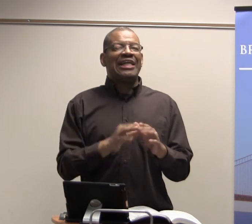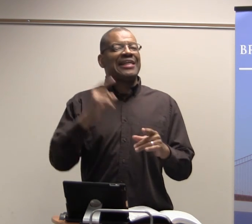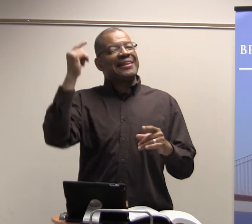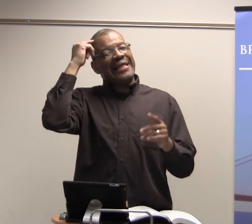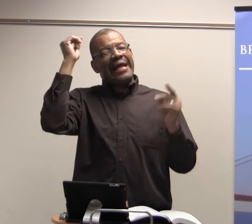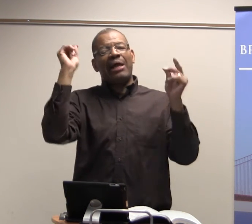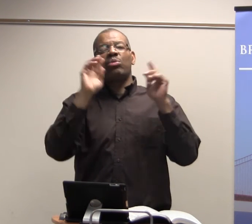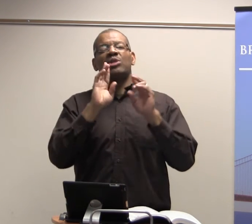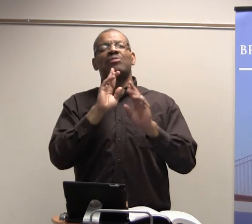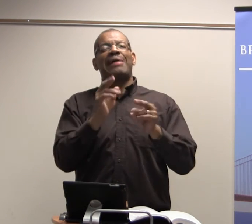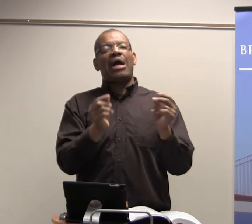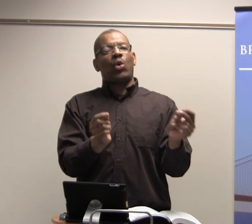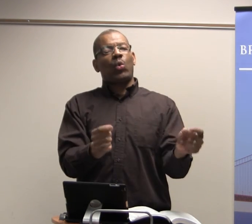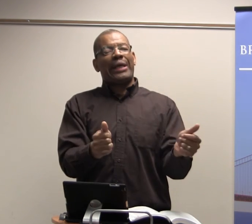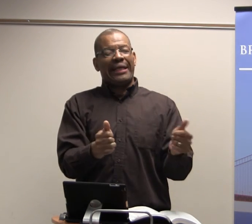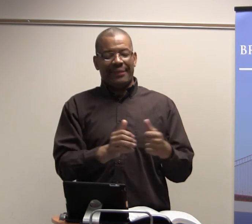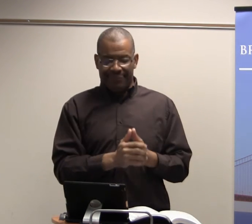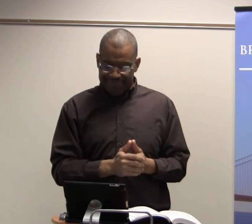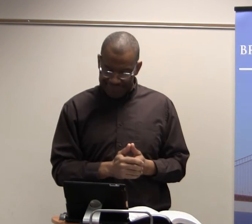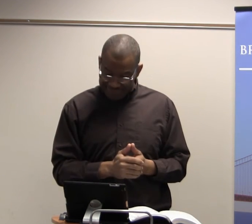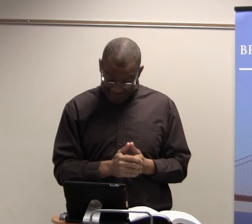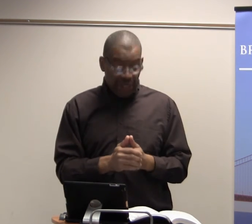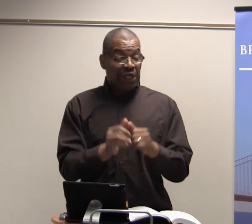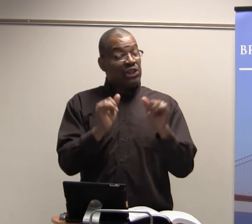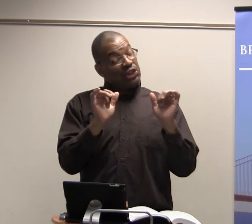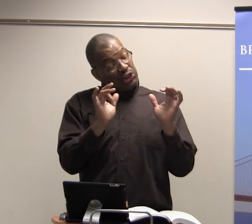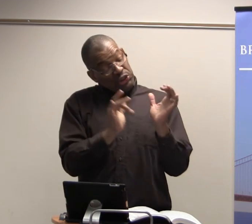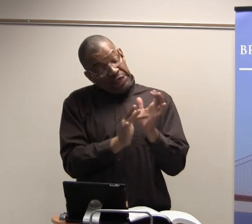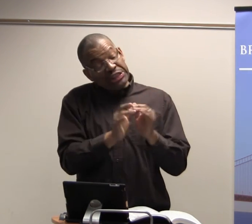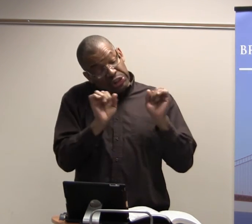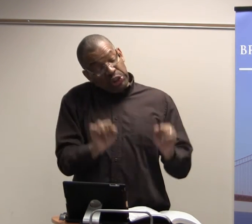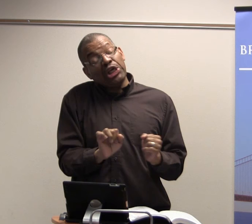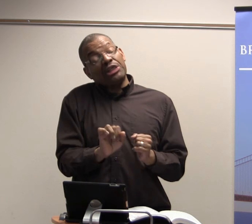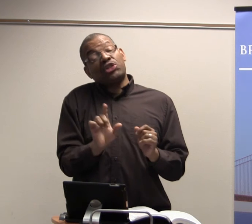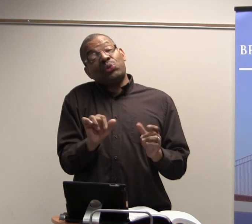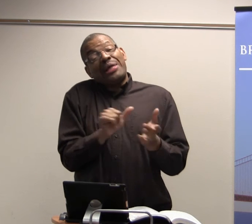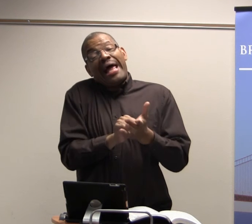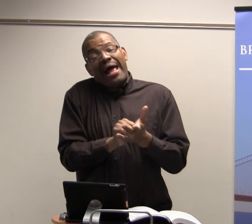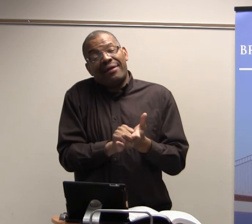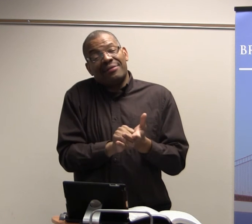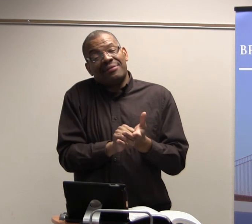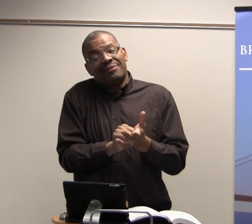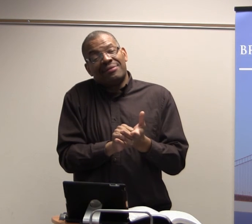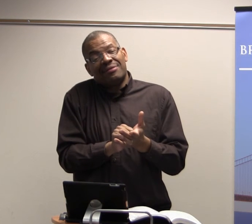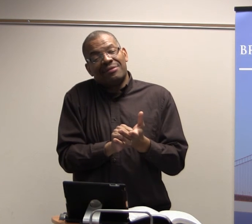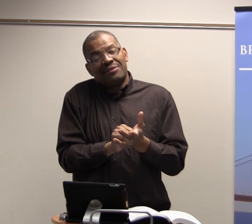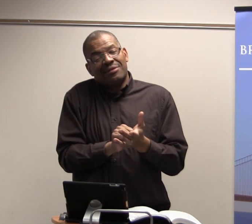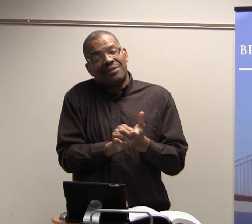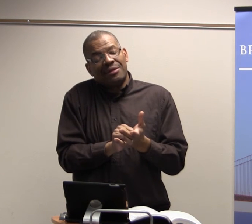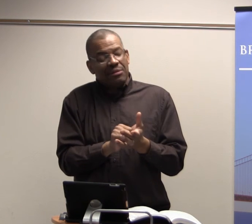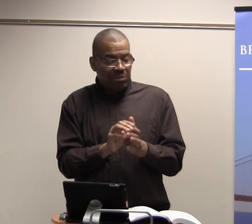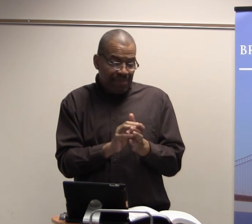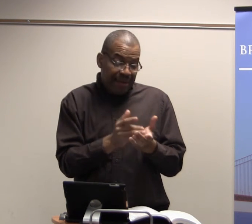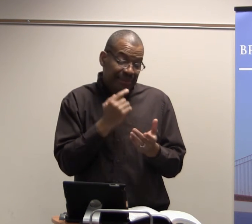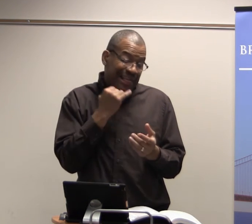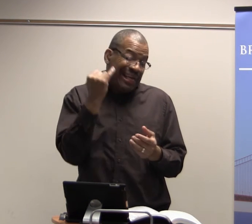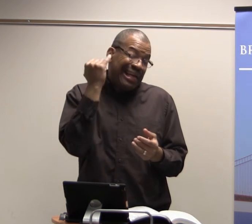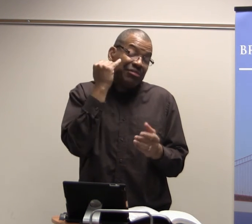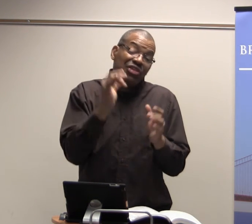Jesus thinks respond quickly. Jesus could do that. The Bible said, if